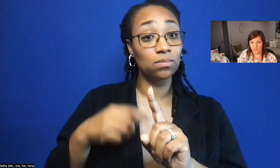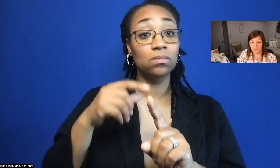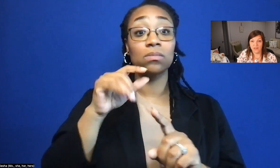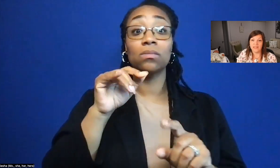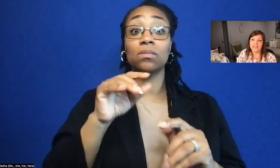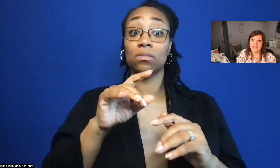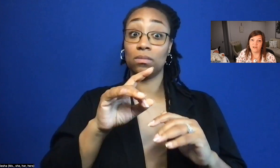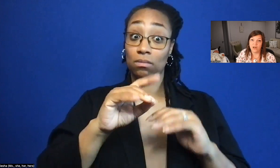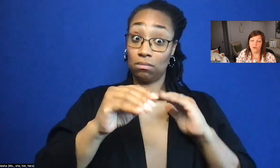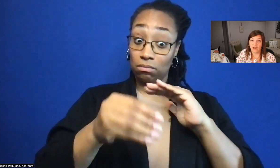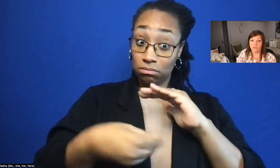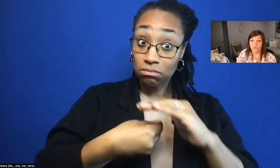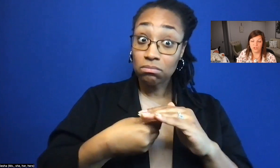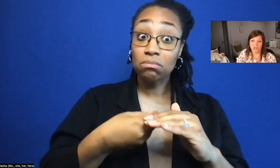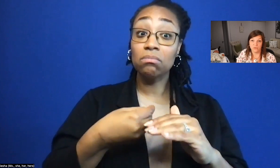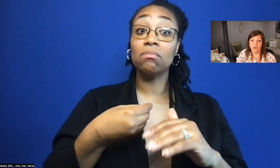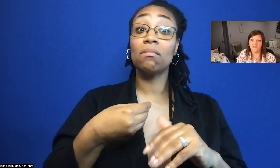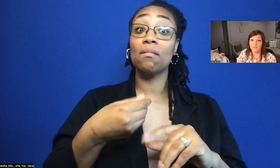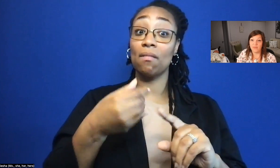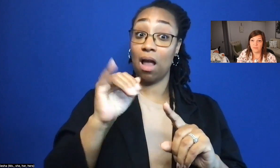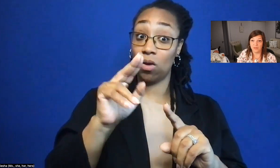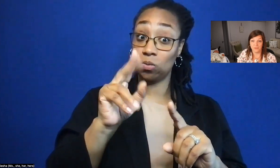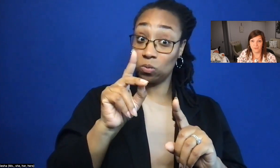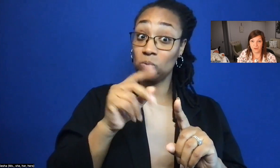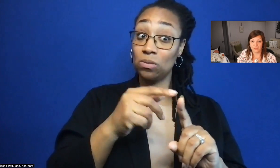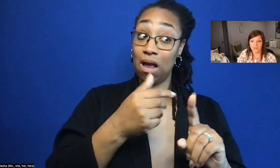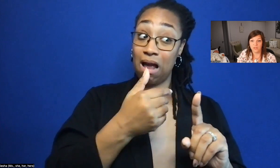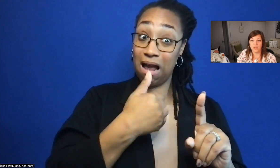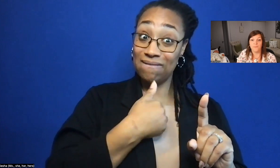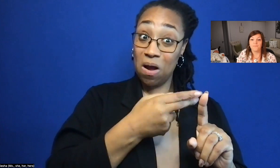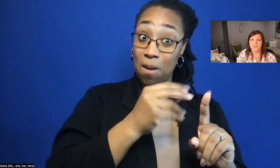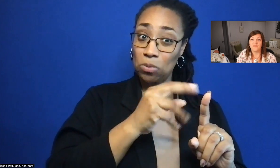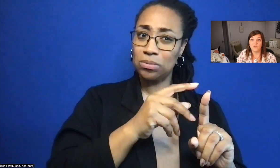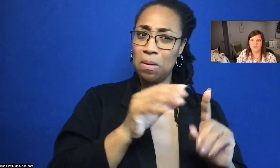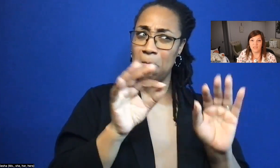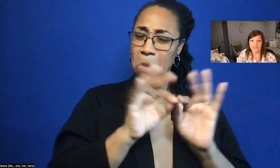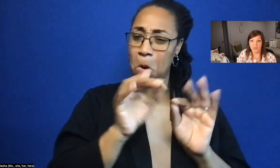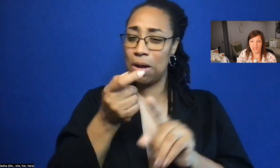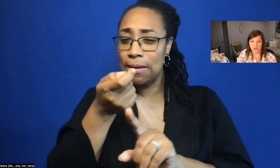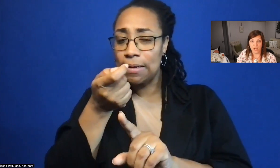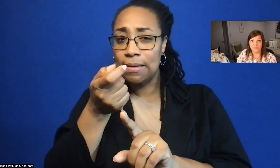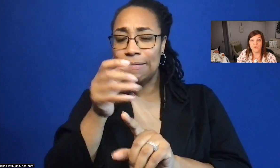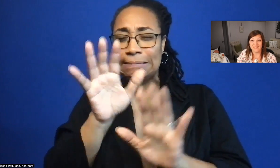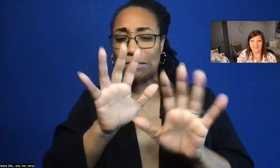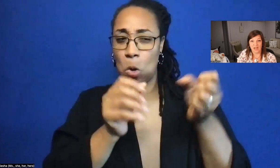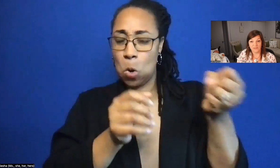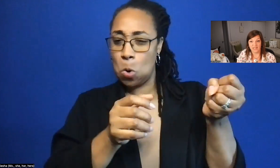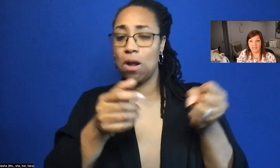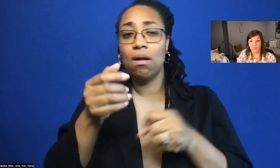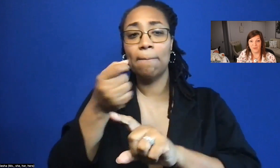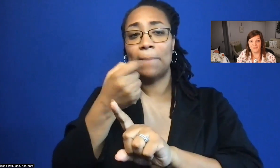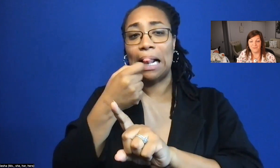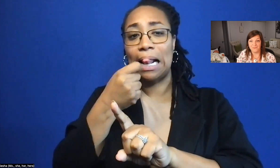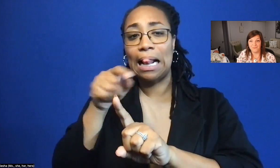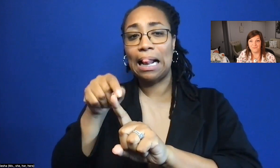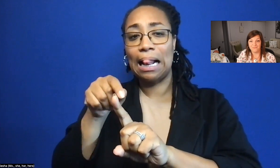IUD, consider a round or two of the mini pill first. If you see a supply drop, you can stop taking the